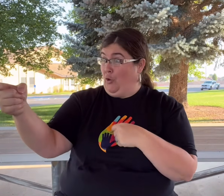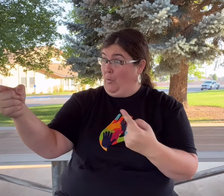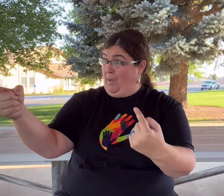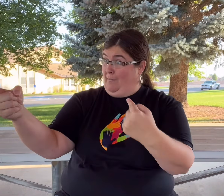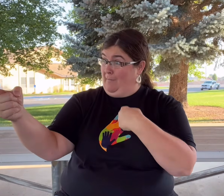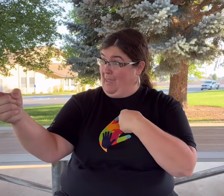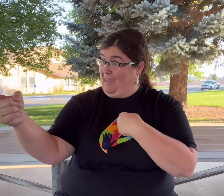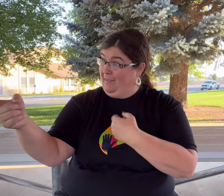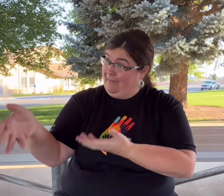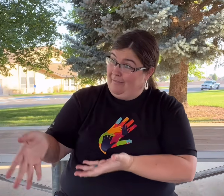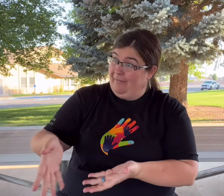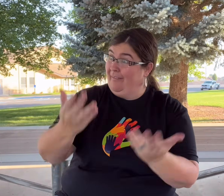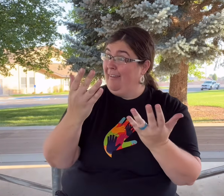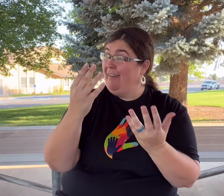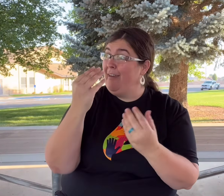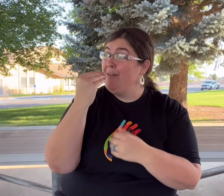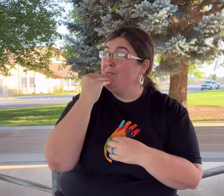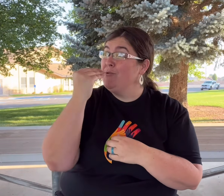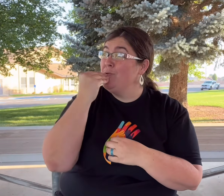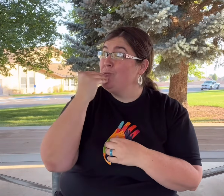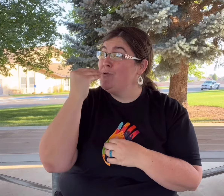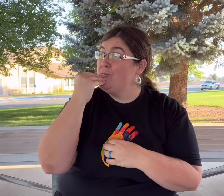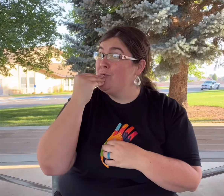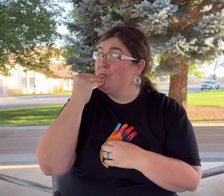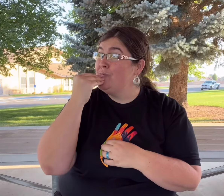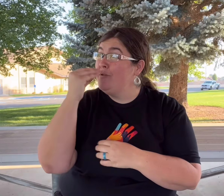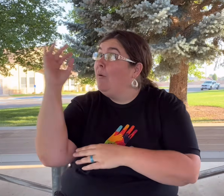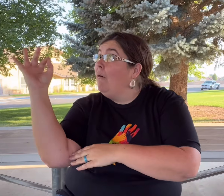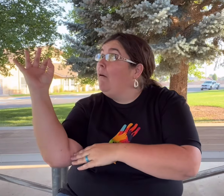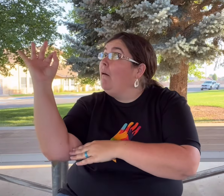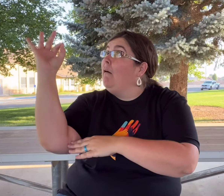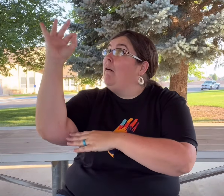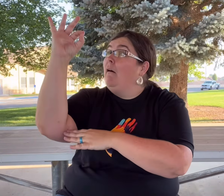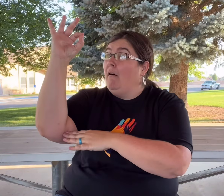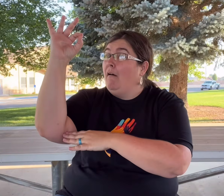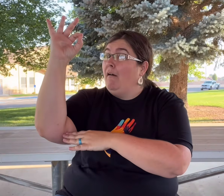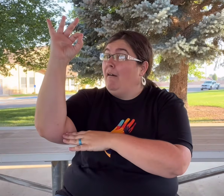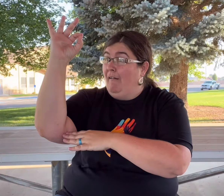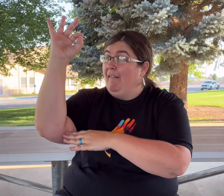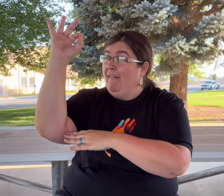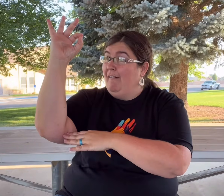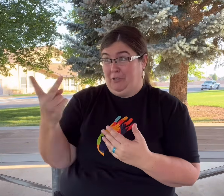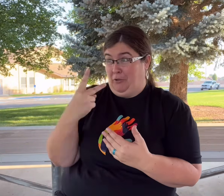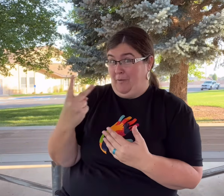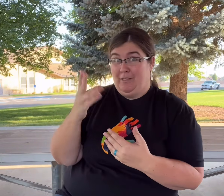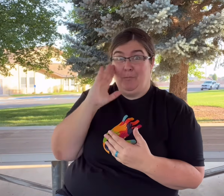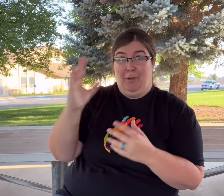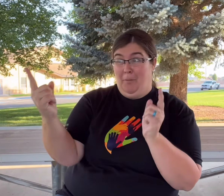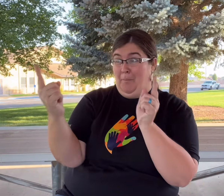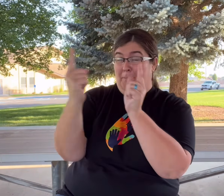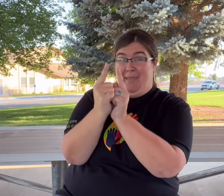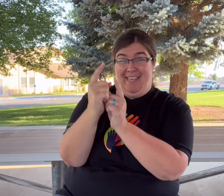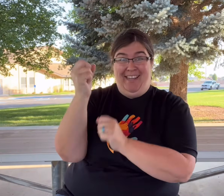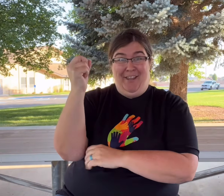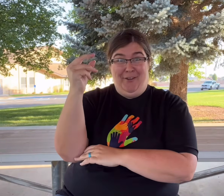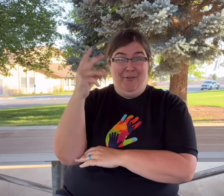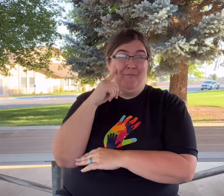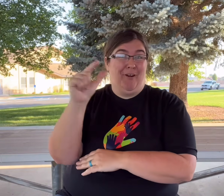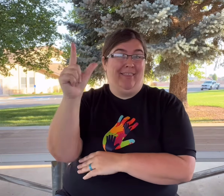might sign you, me, let's go on over and eat when the sun is straight up. So in essence, the two of us will meet at noon